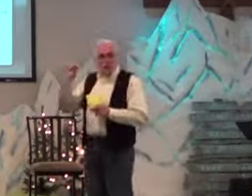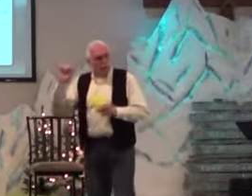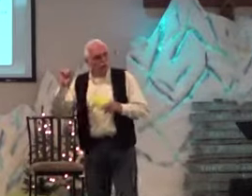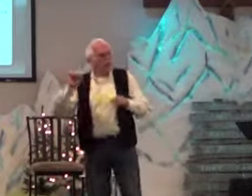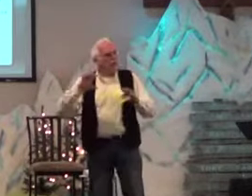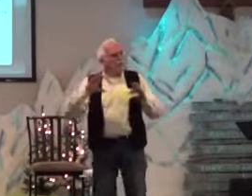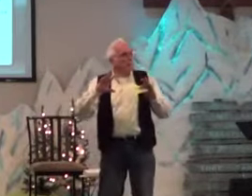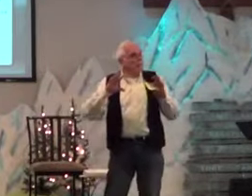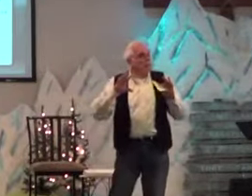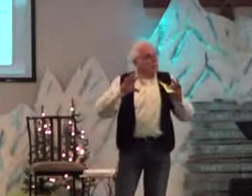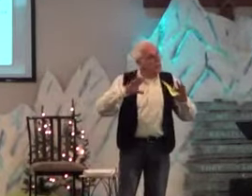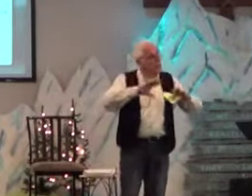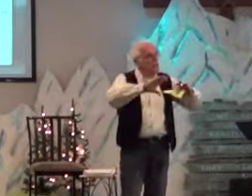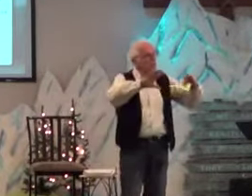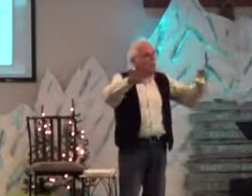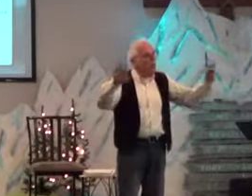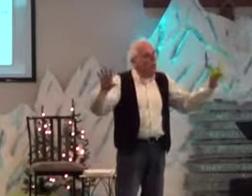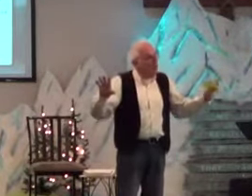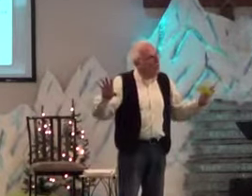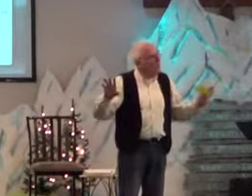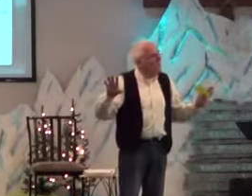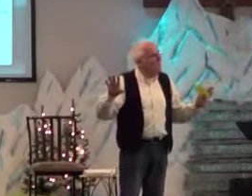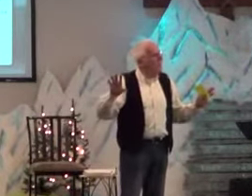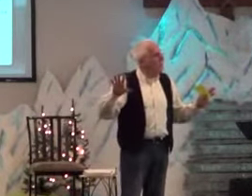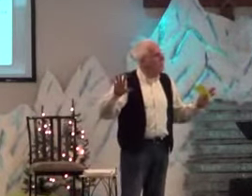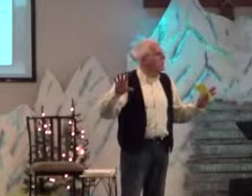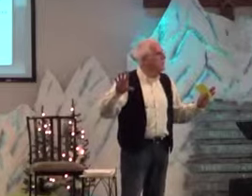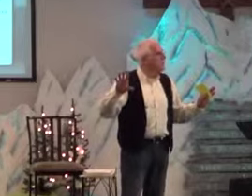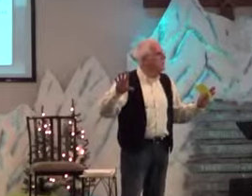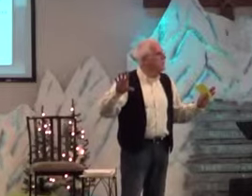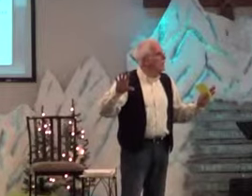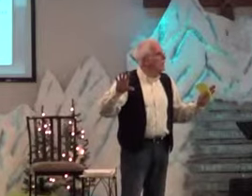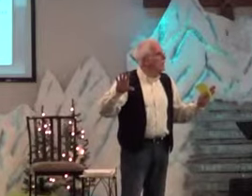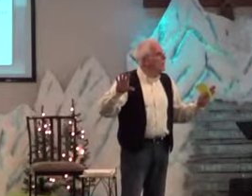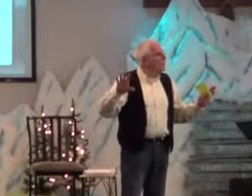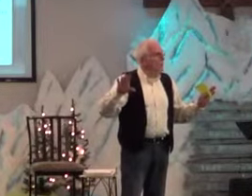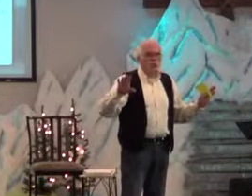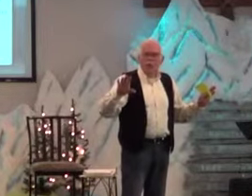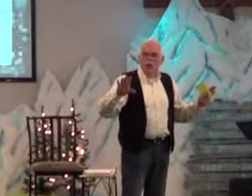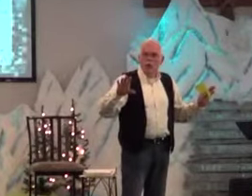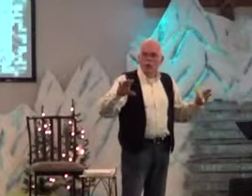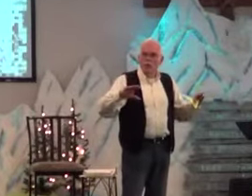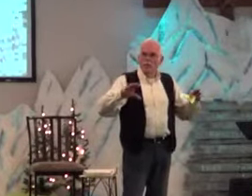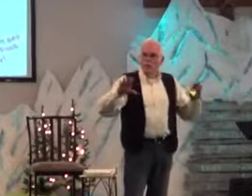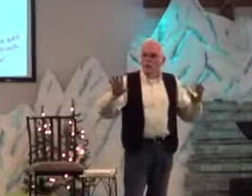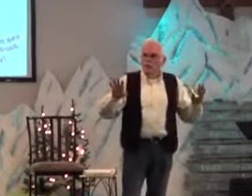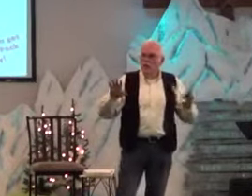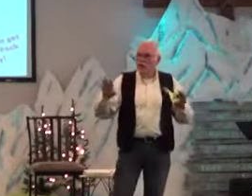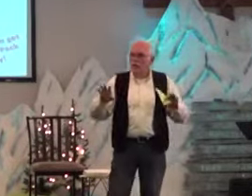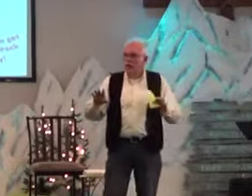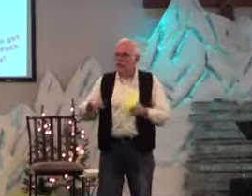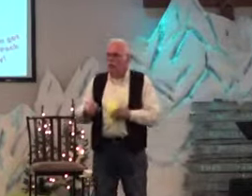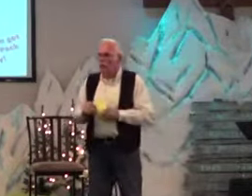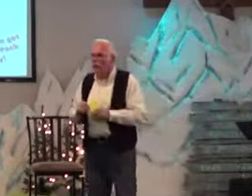soon is going to have these things scrolling on our website constantly. So you'll be able to go to the web